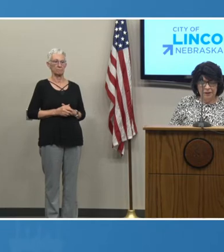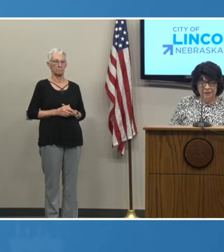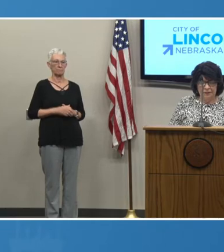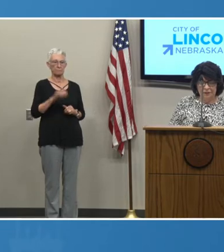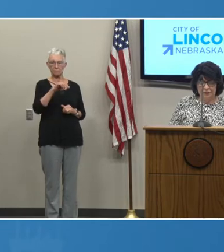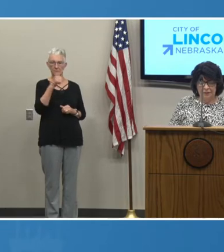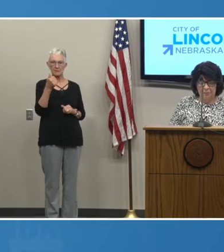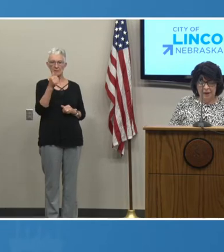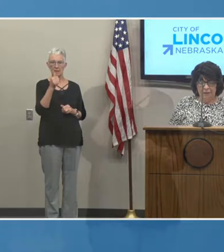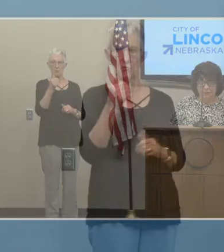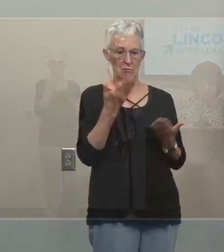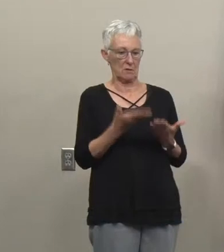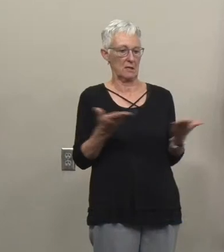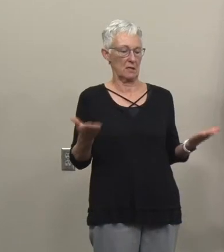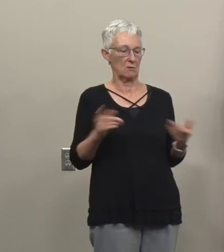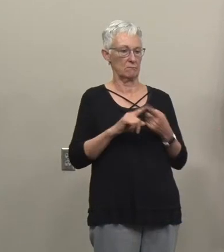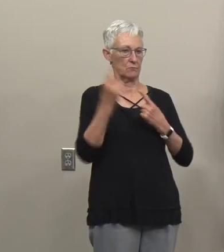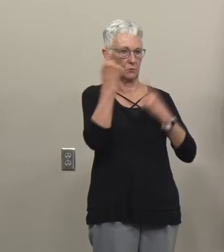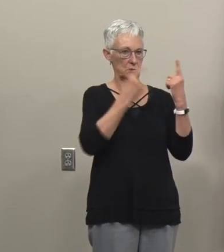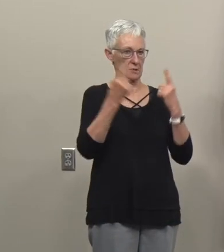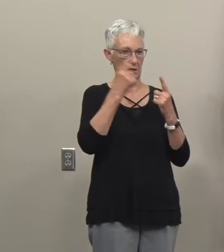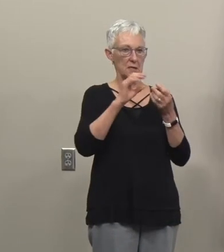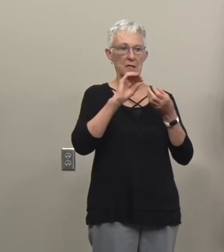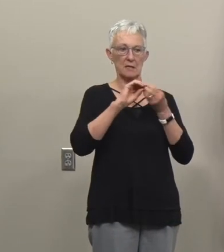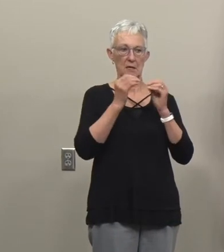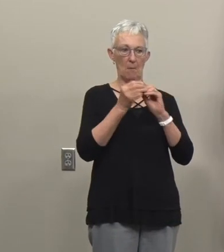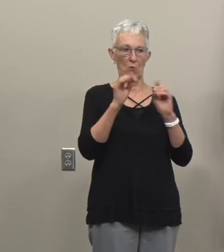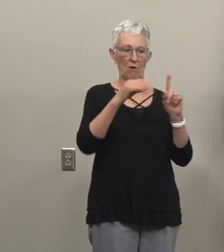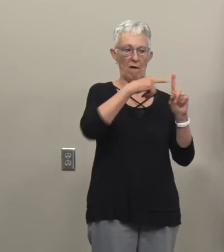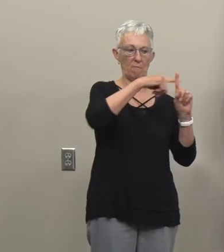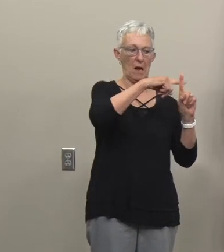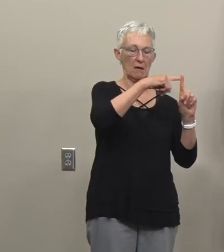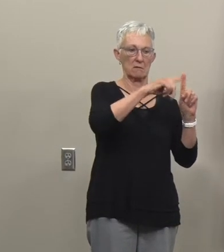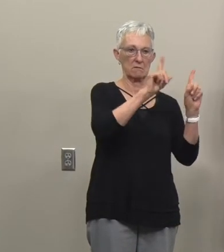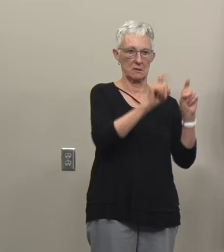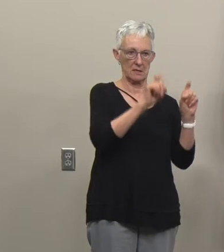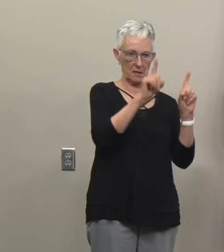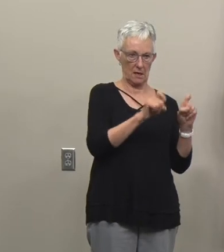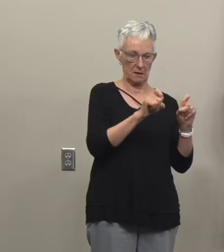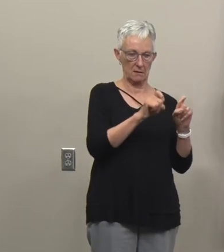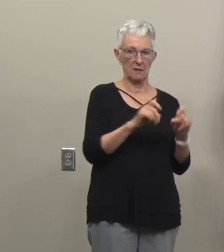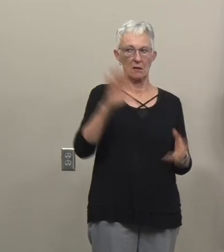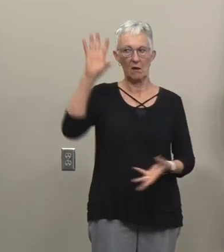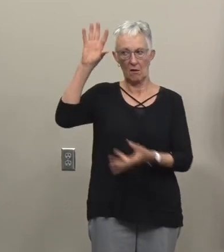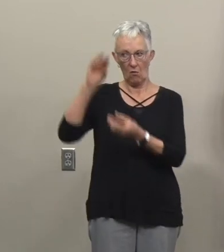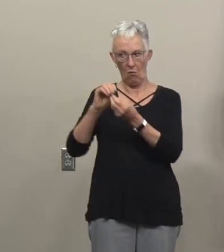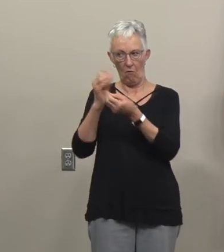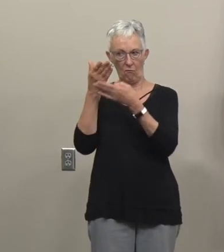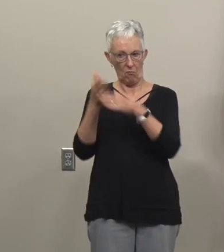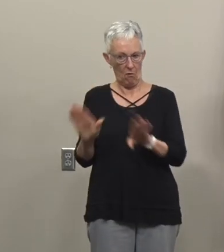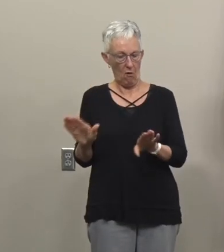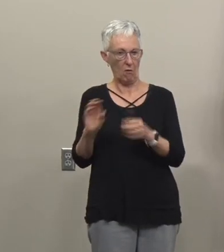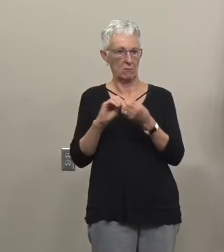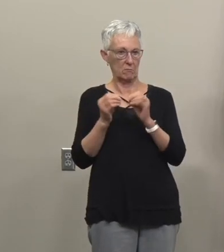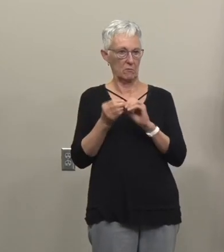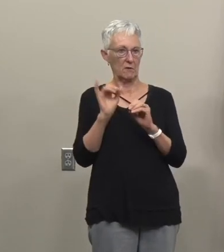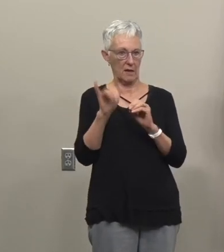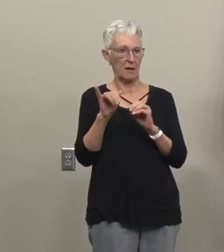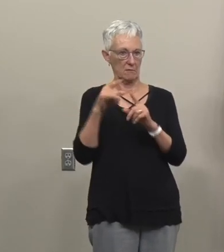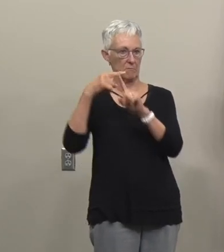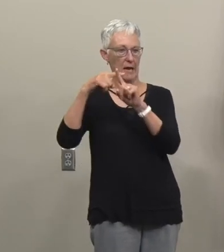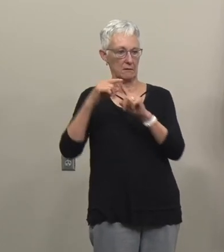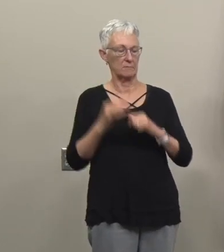can consider is the positivity rate, the overall percentage of tests that are positive.